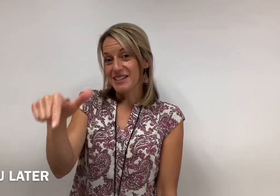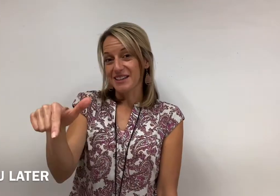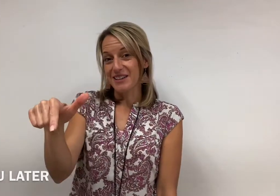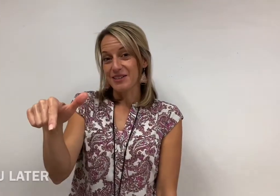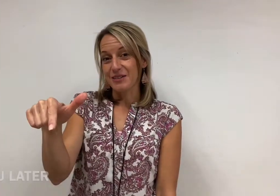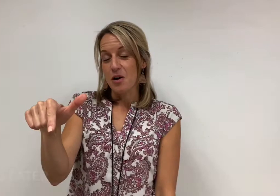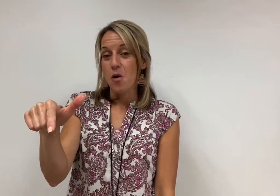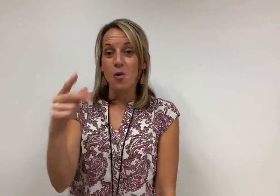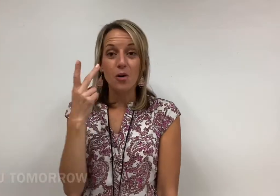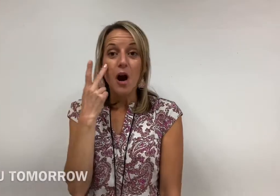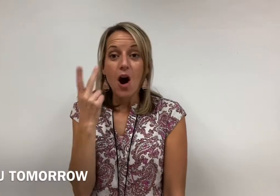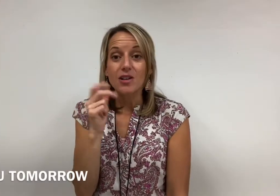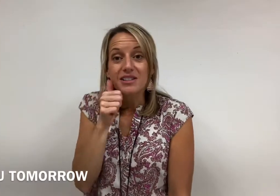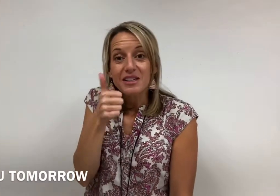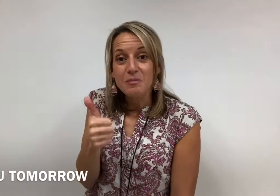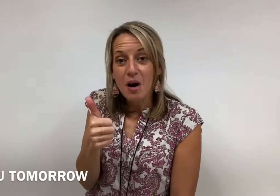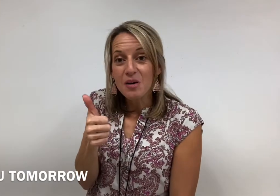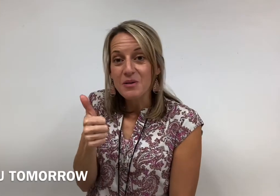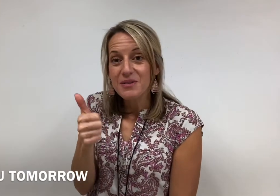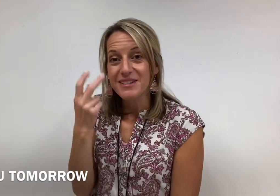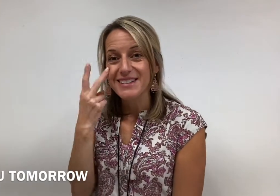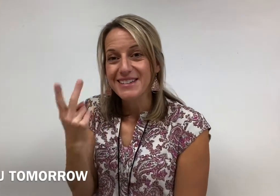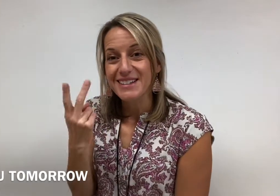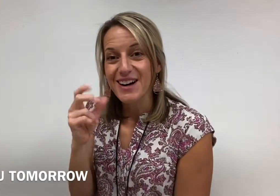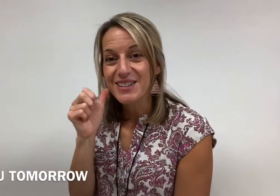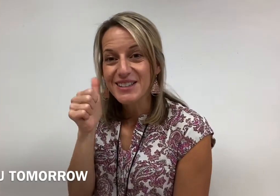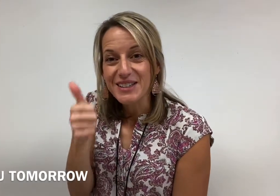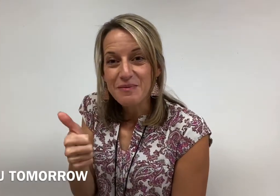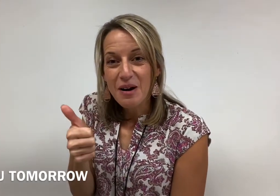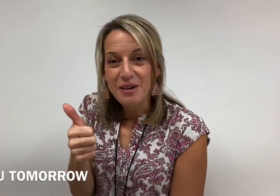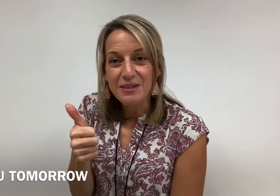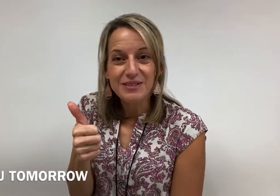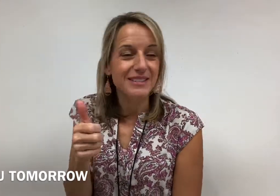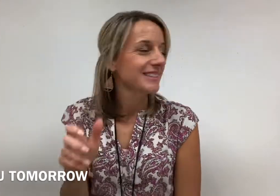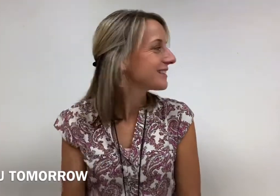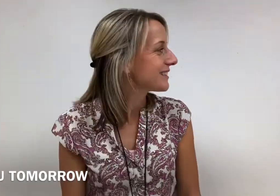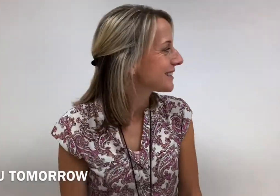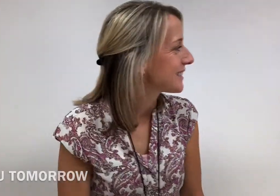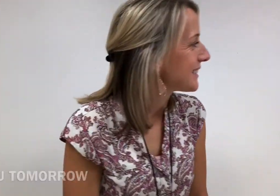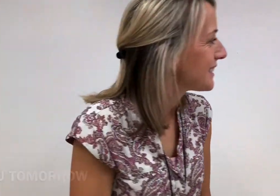later. Or I'll see you tomorrow. I'll see you tomorrow.